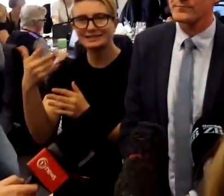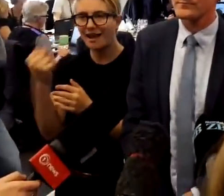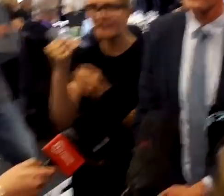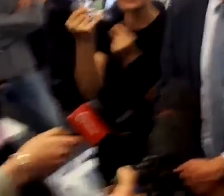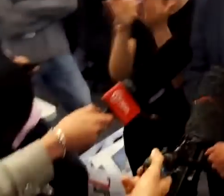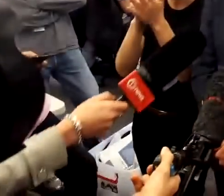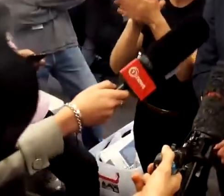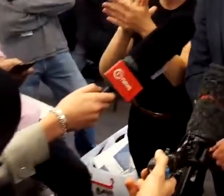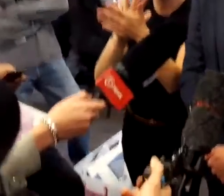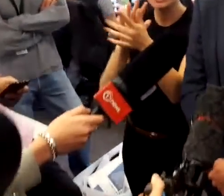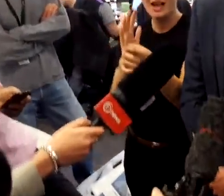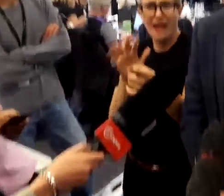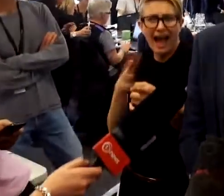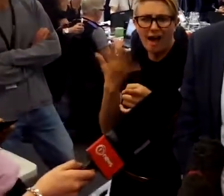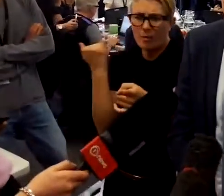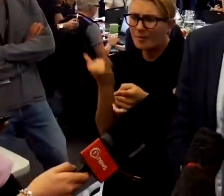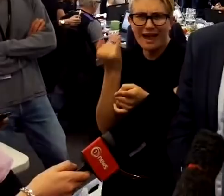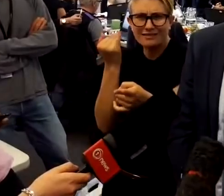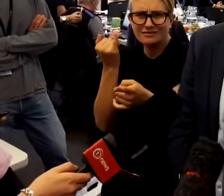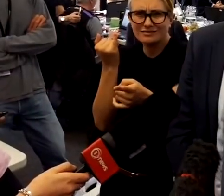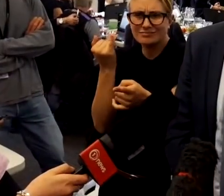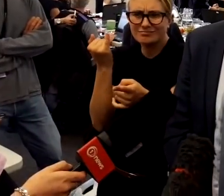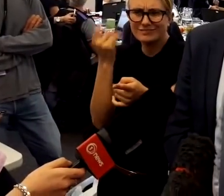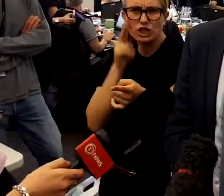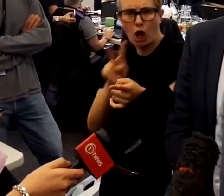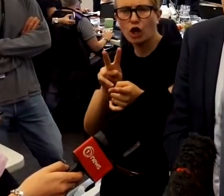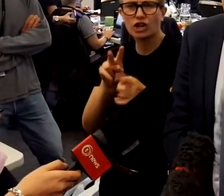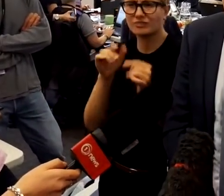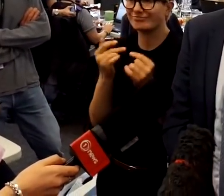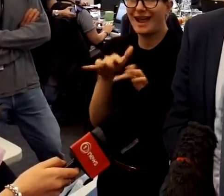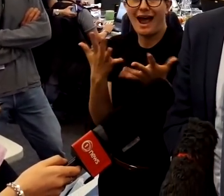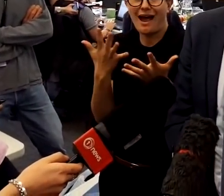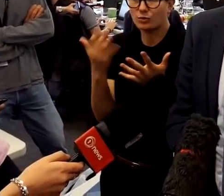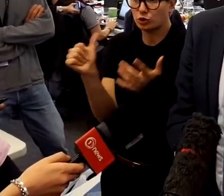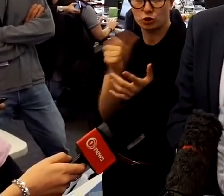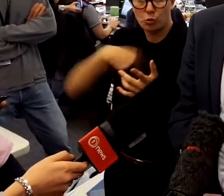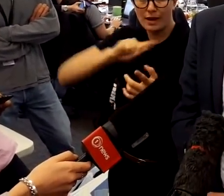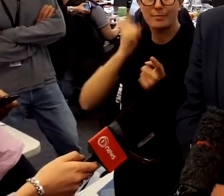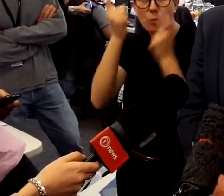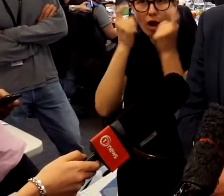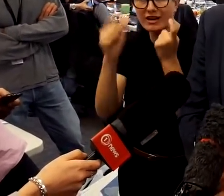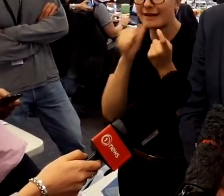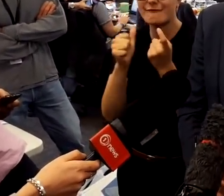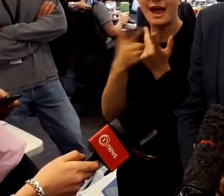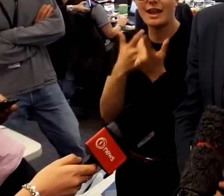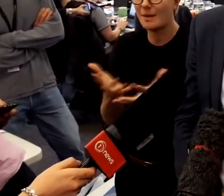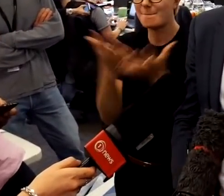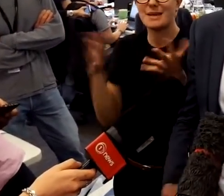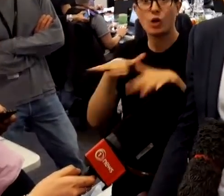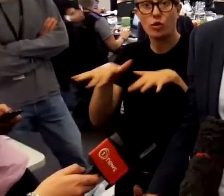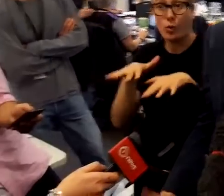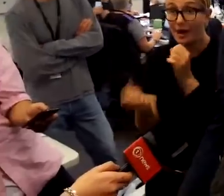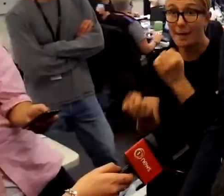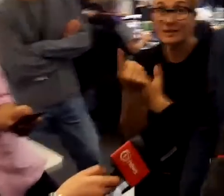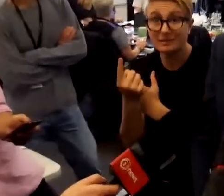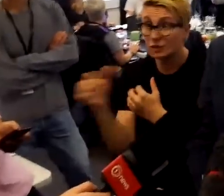does this look for Wellington? How concerned should people be in terms of what if another big quake comes? Is the city going to be brought to its knees? Oh look, no, we need to be